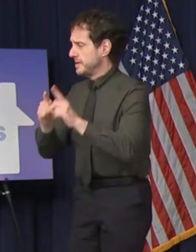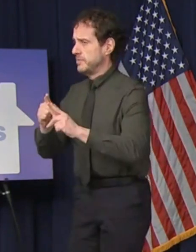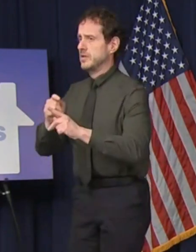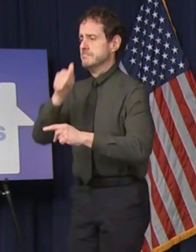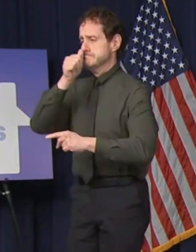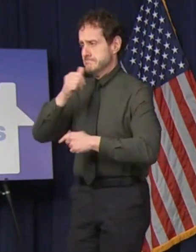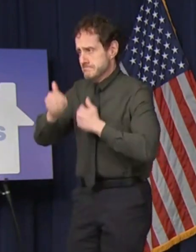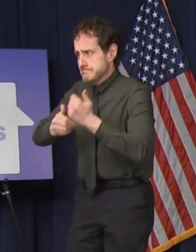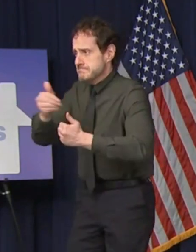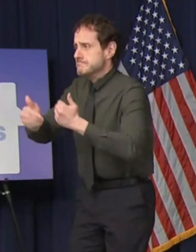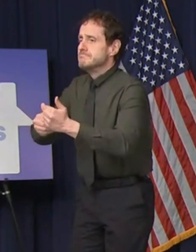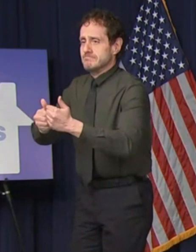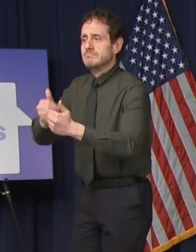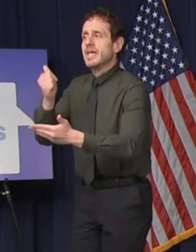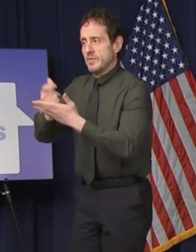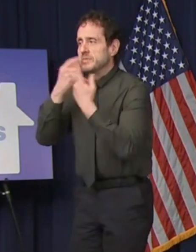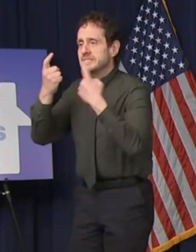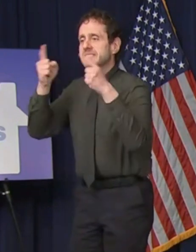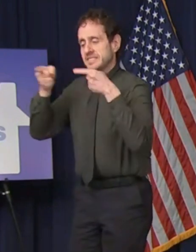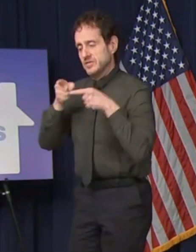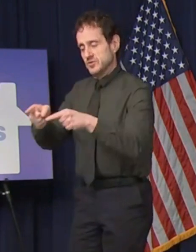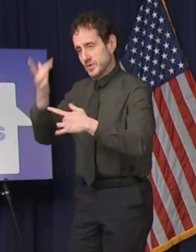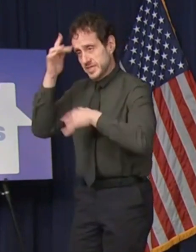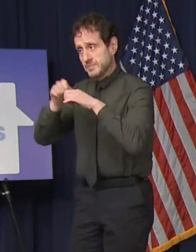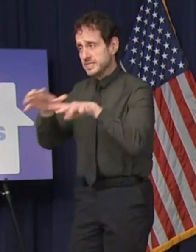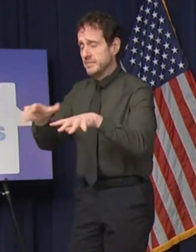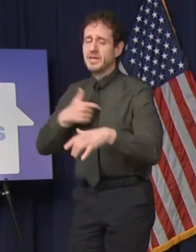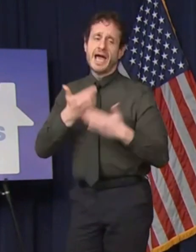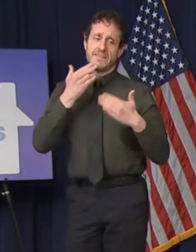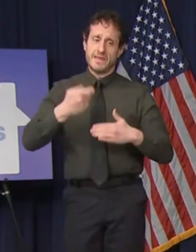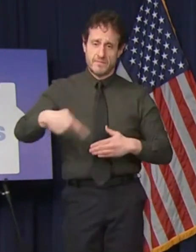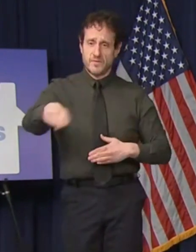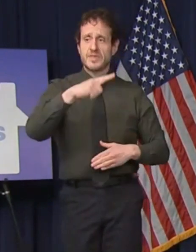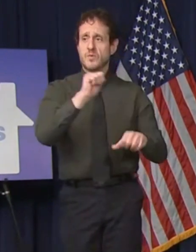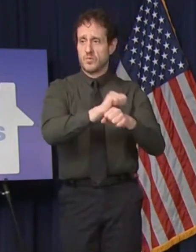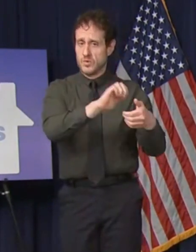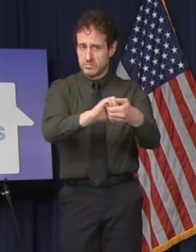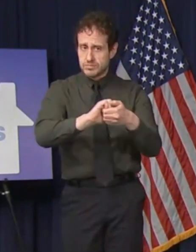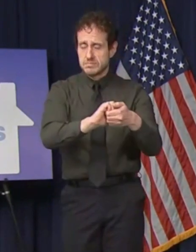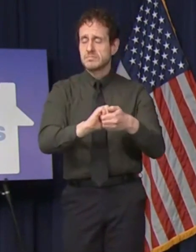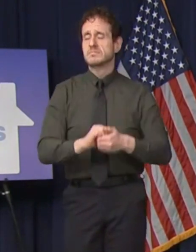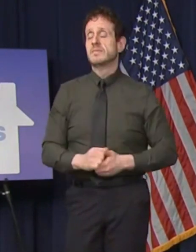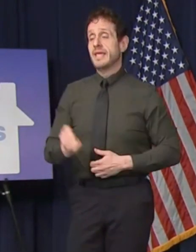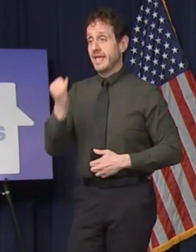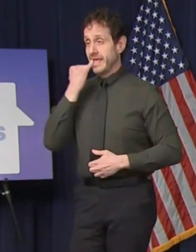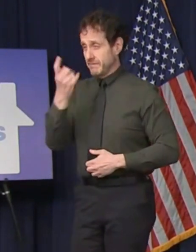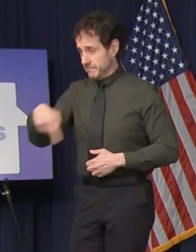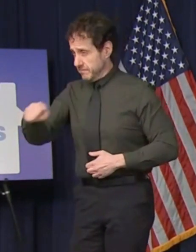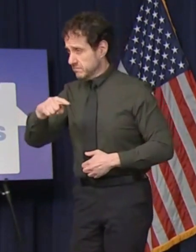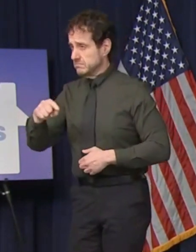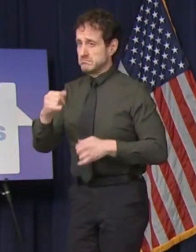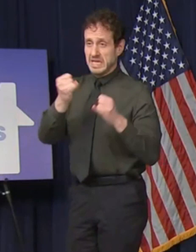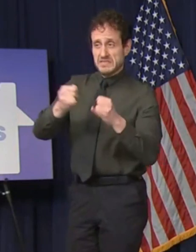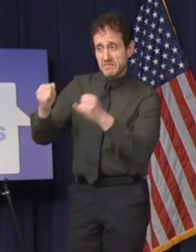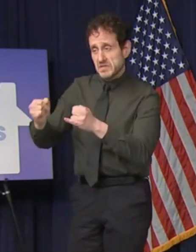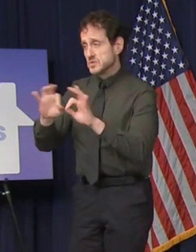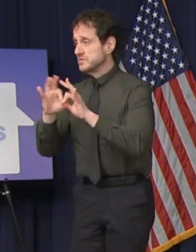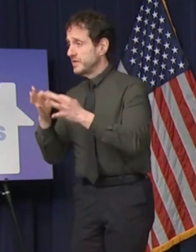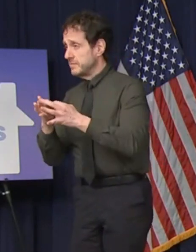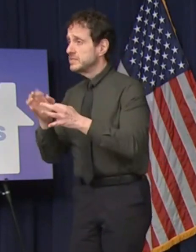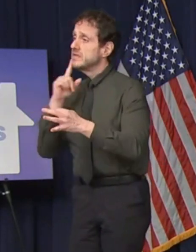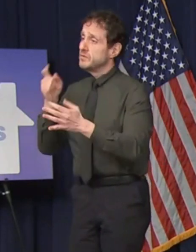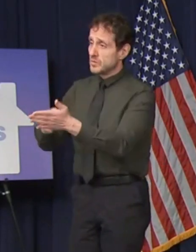grateful for their partnership. Individuals and families who are in need of support, or those who want to